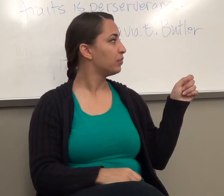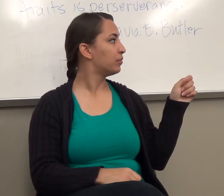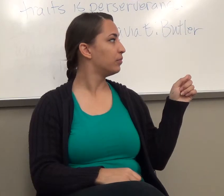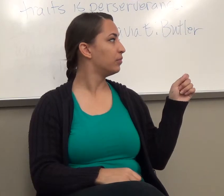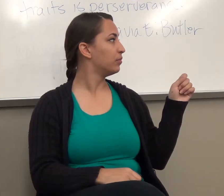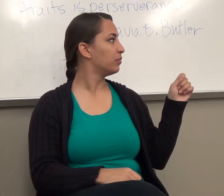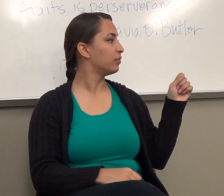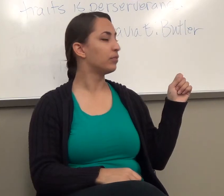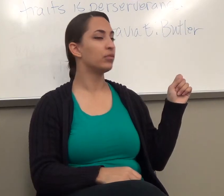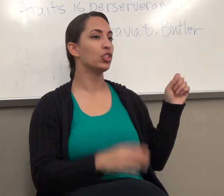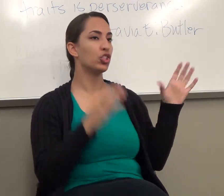he, she, it,